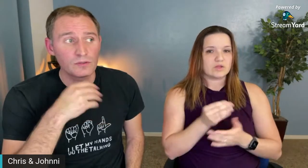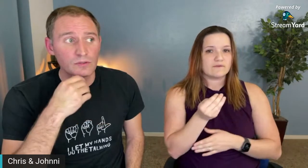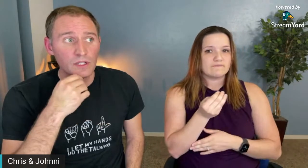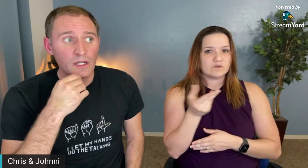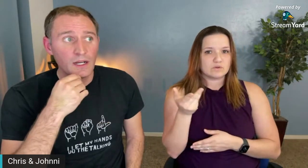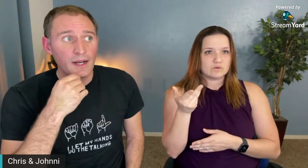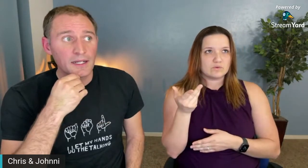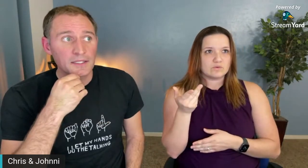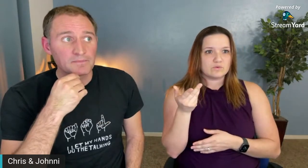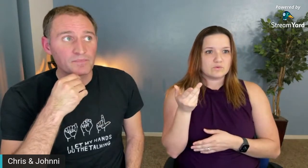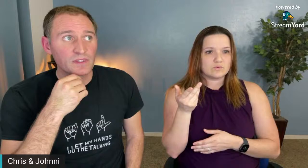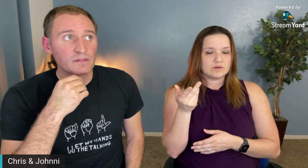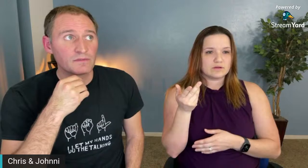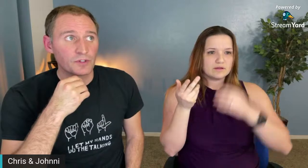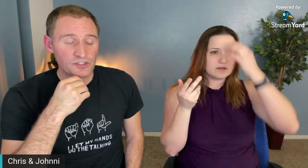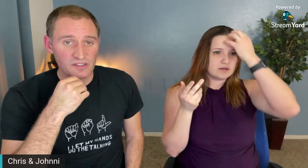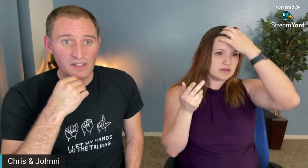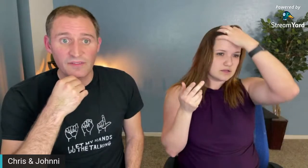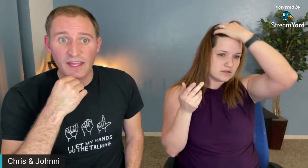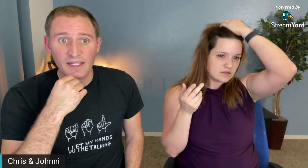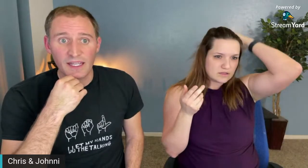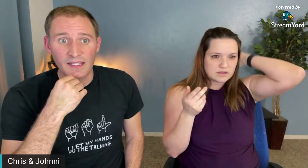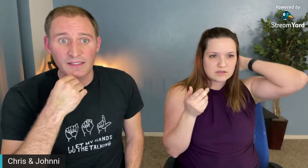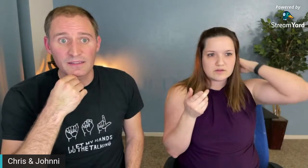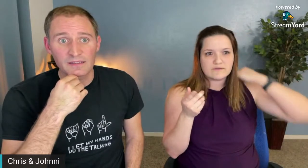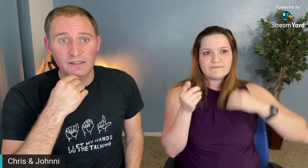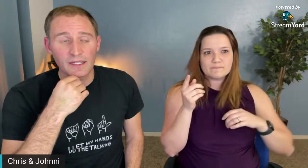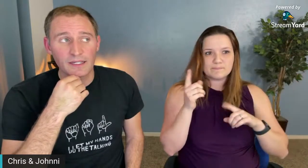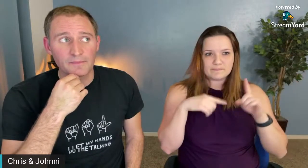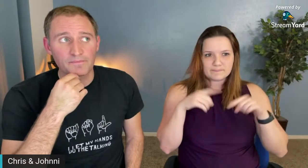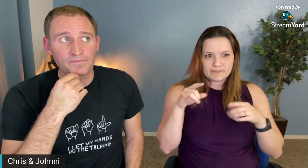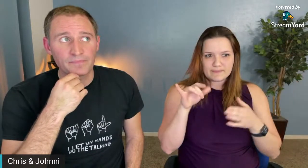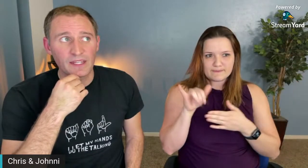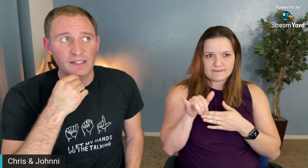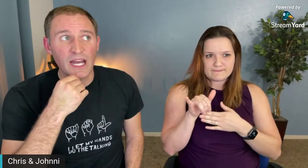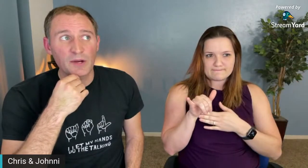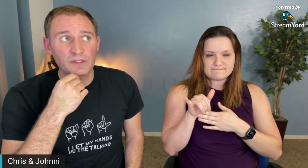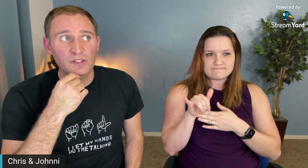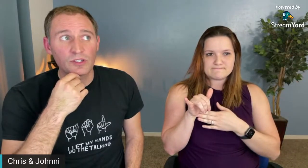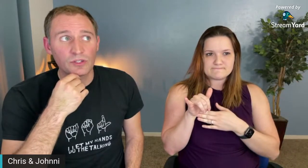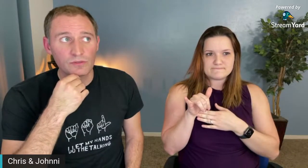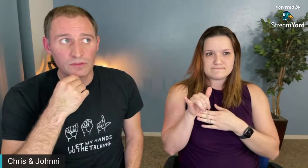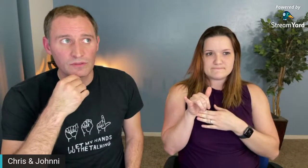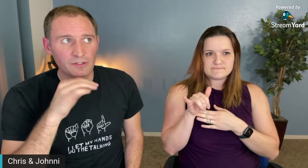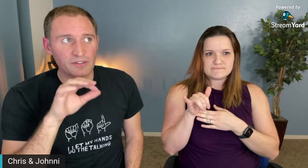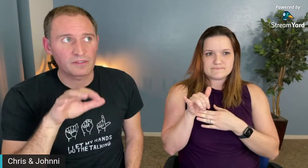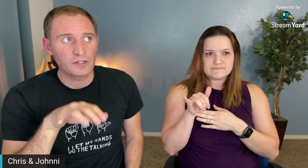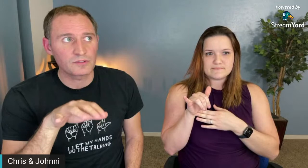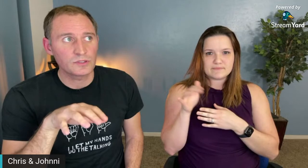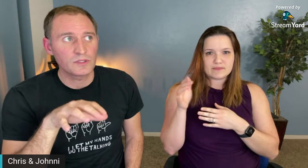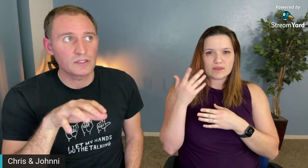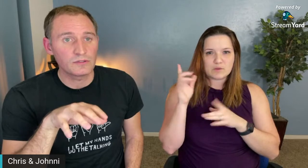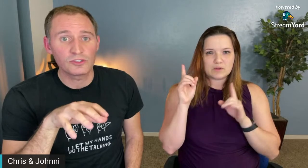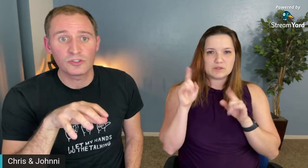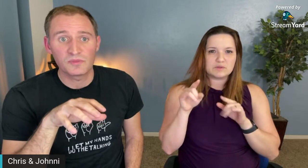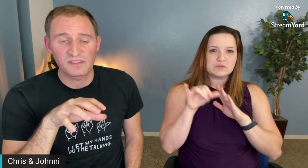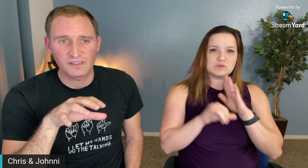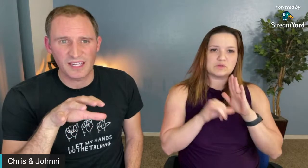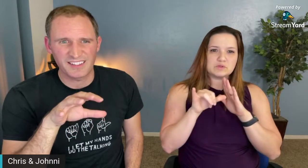few versions of that, and yeah, I would YouTube or go to a YouTube